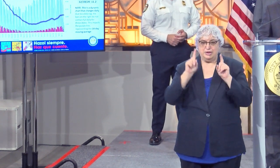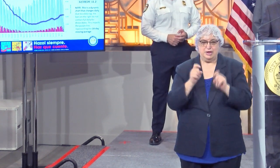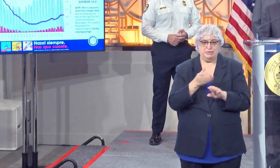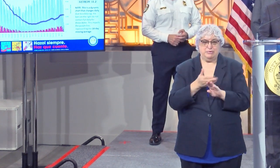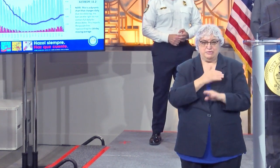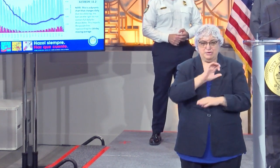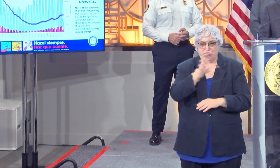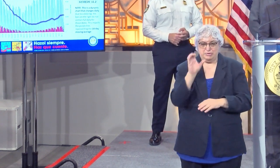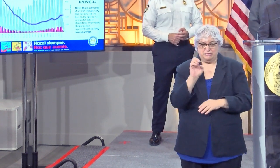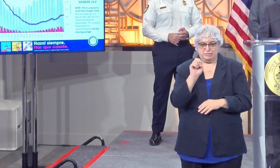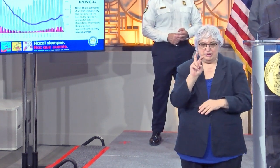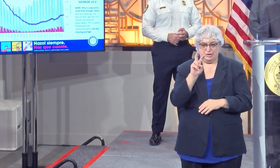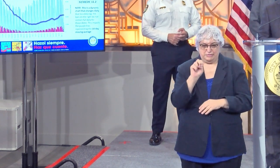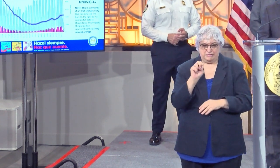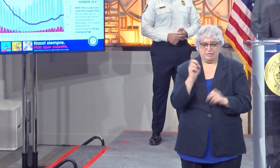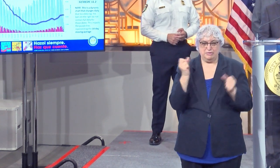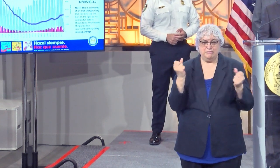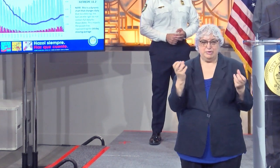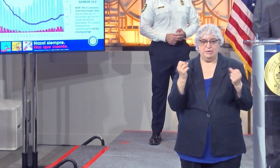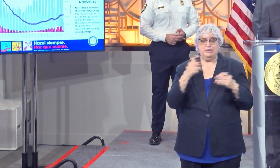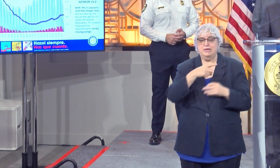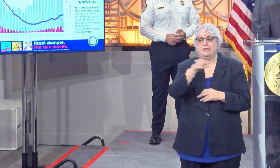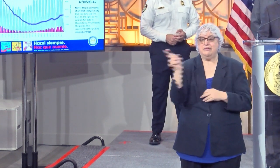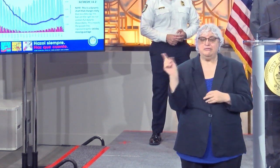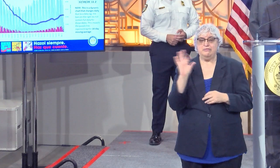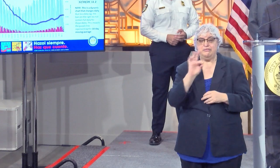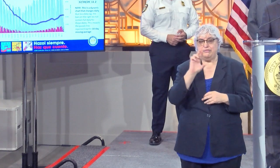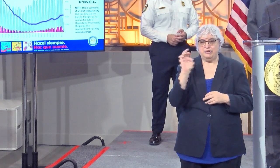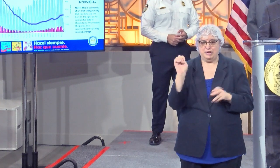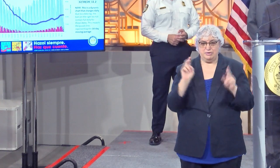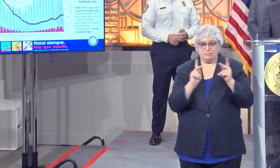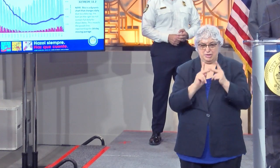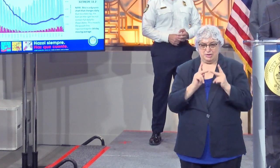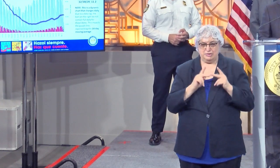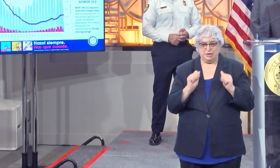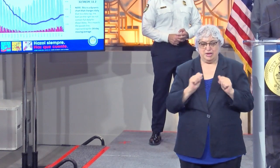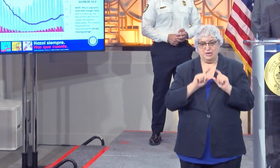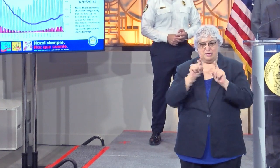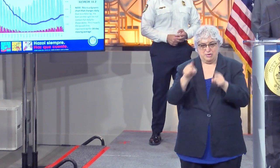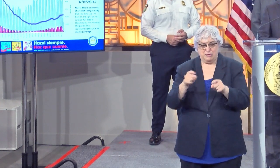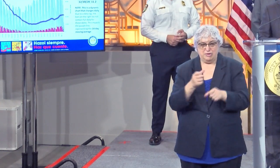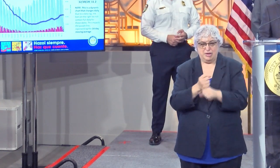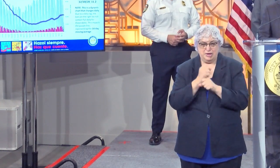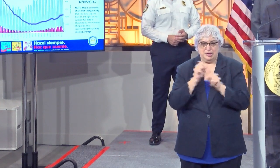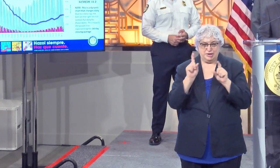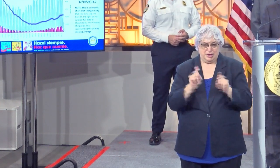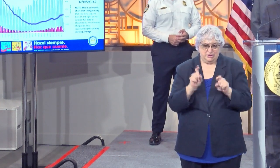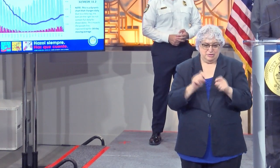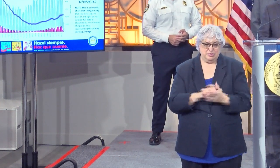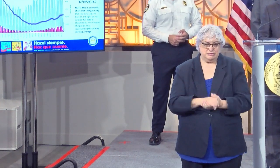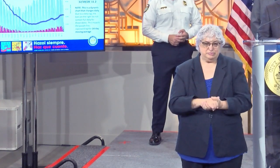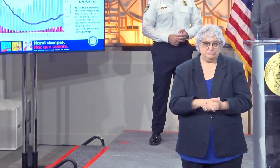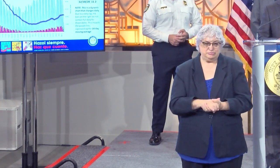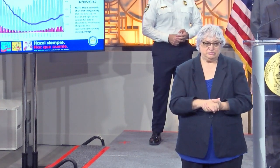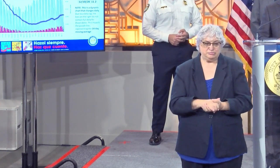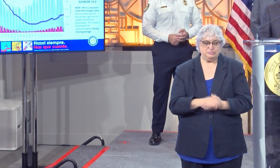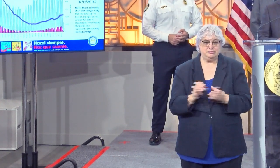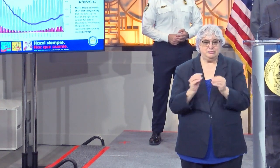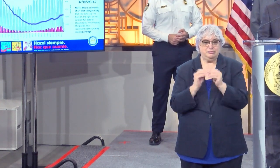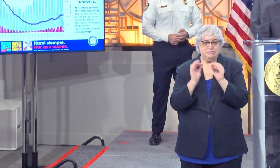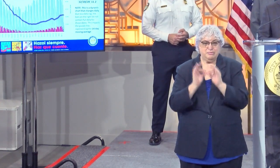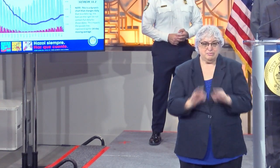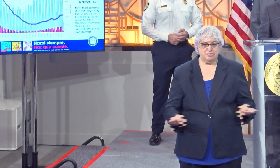Eve. Please get tested. There are many free testing sites very close to where you live. More